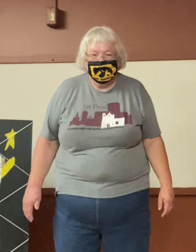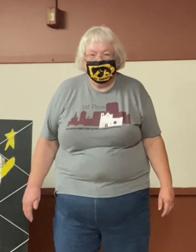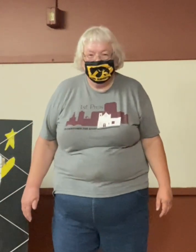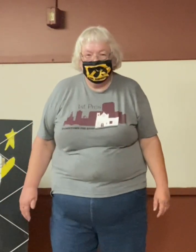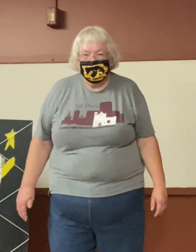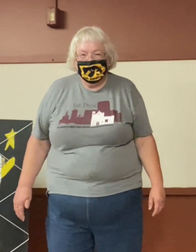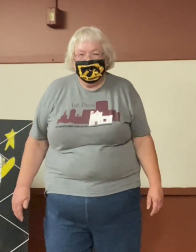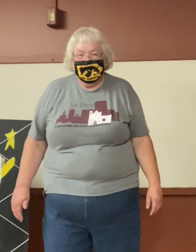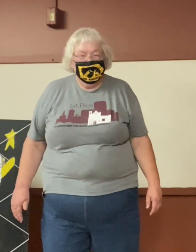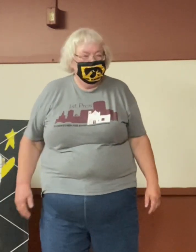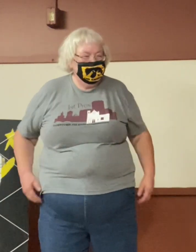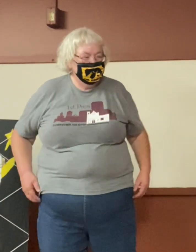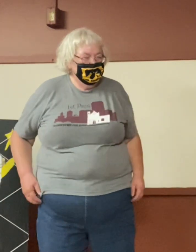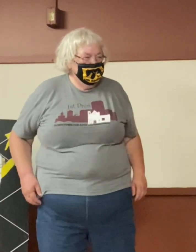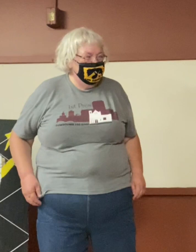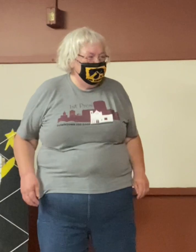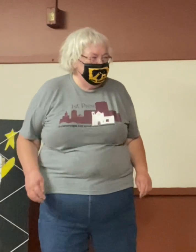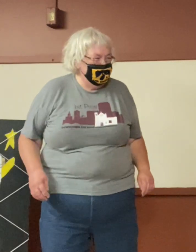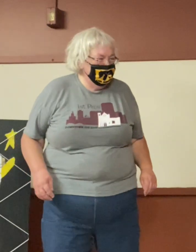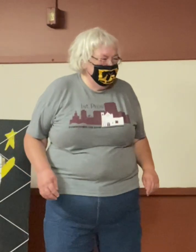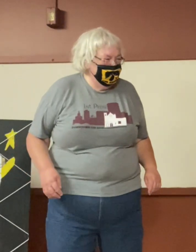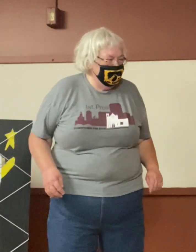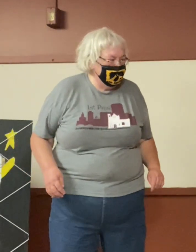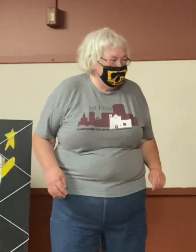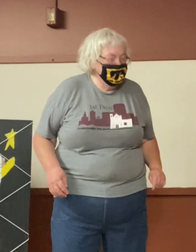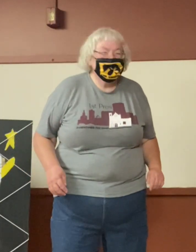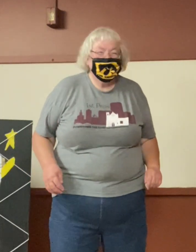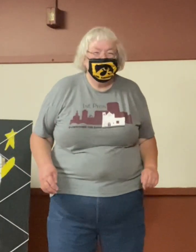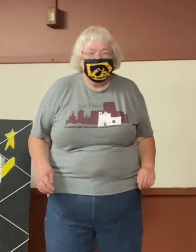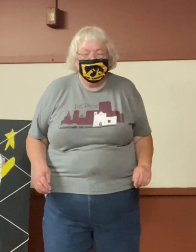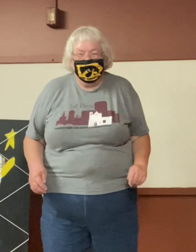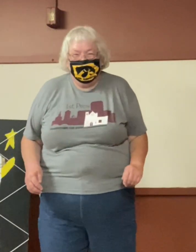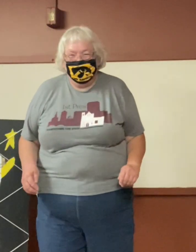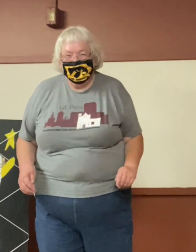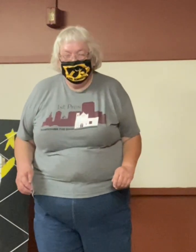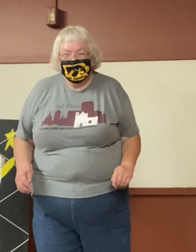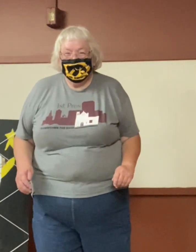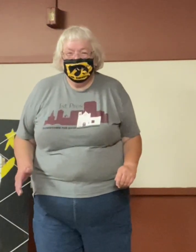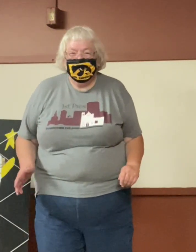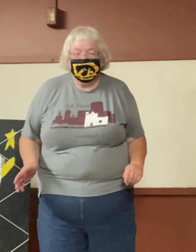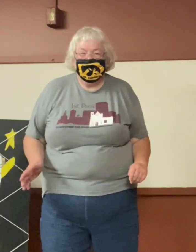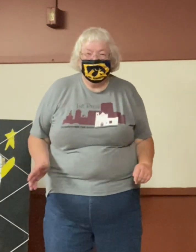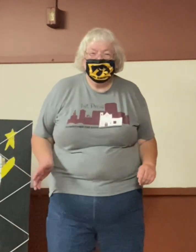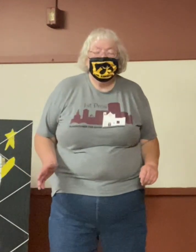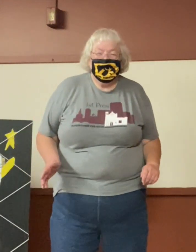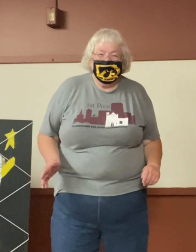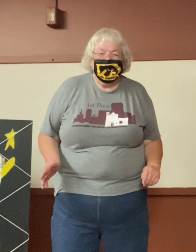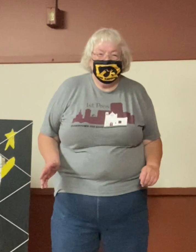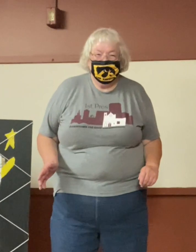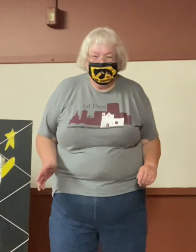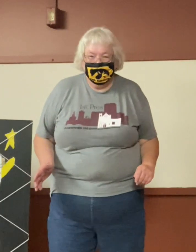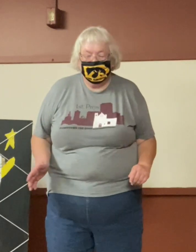Yeah. Another oldie but goodie, just like me. Another oldie but is the Johnny